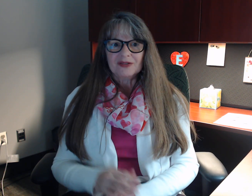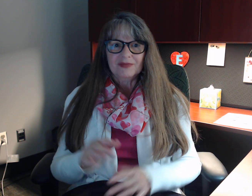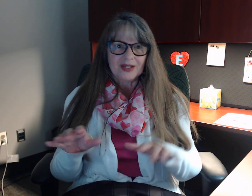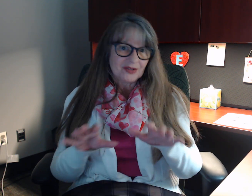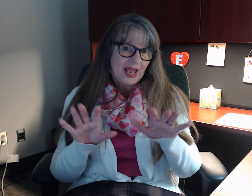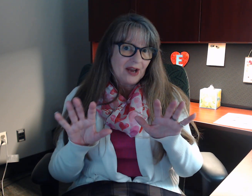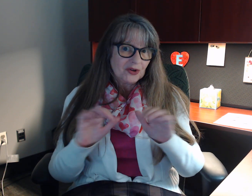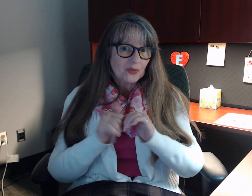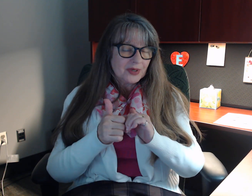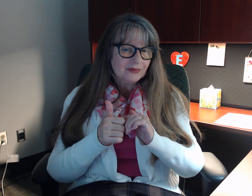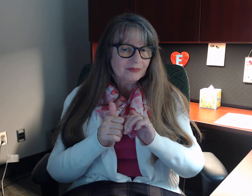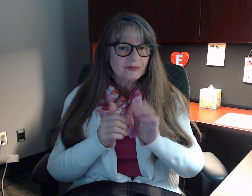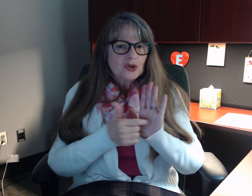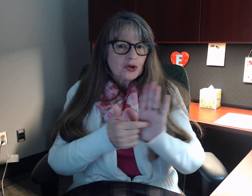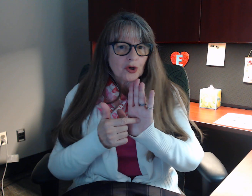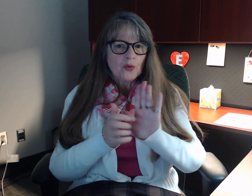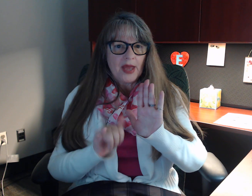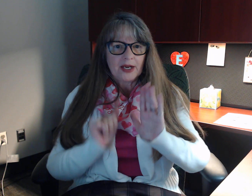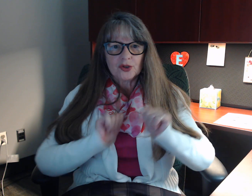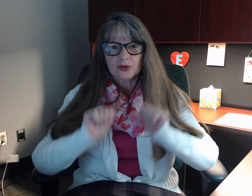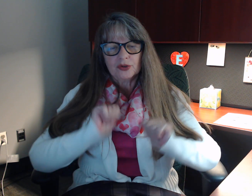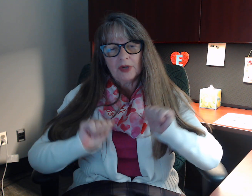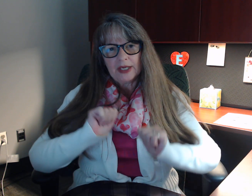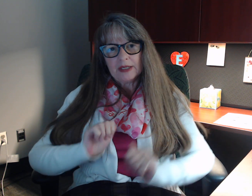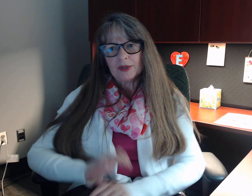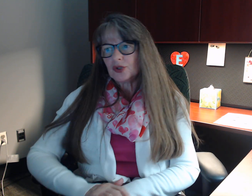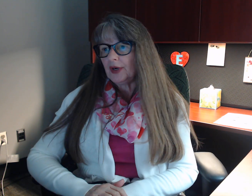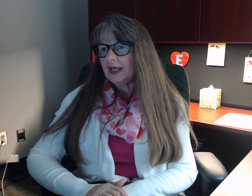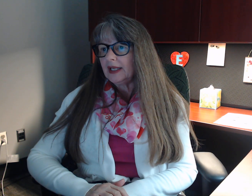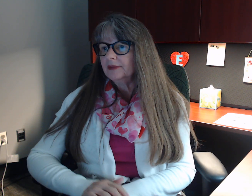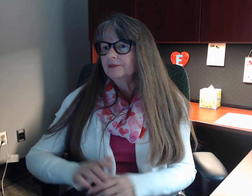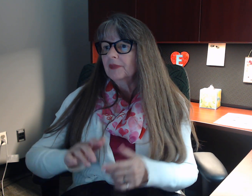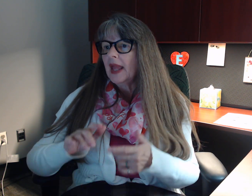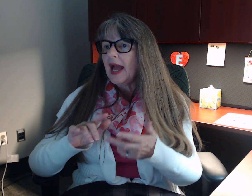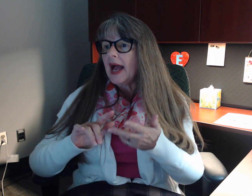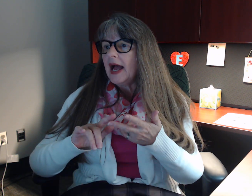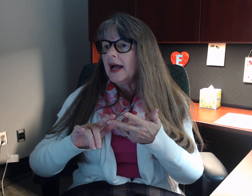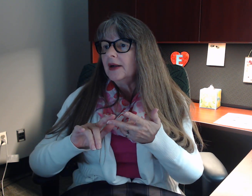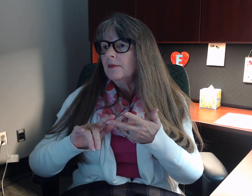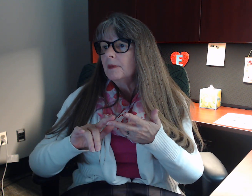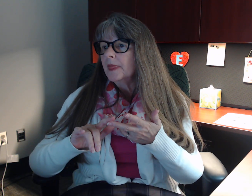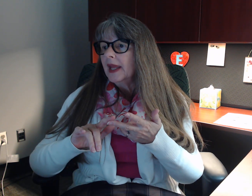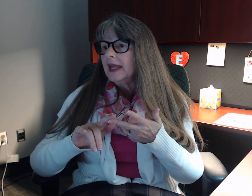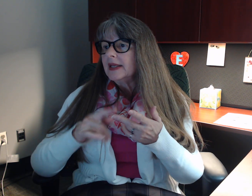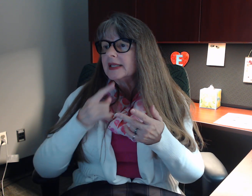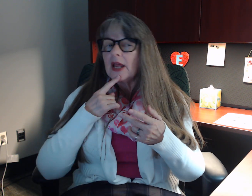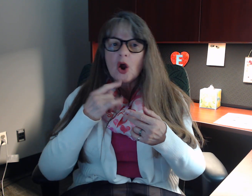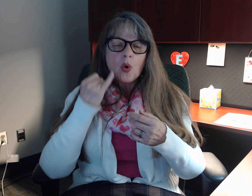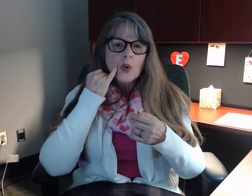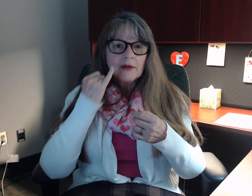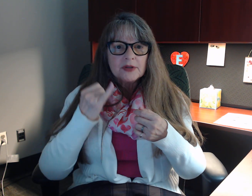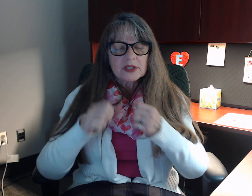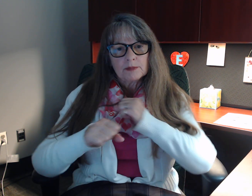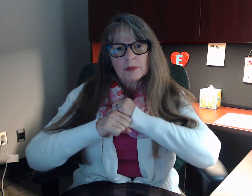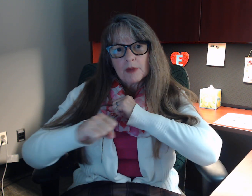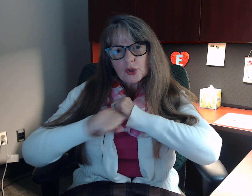That's how you would show that, because you're demonstrating it. They said, oh, if it's a promotional,